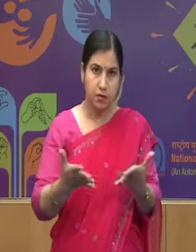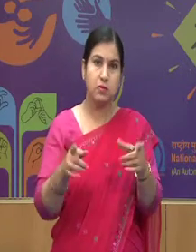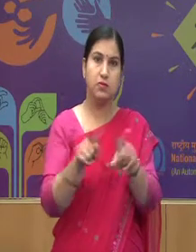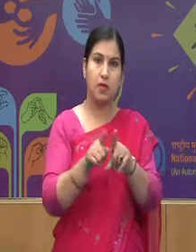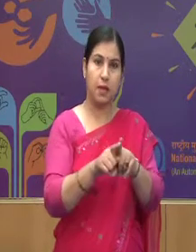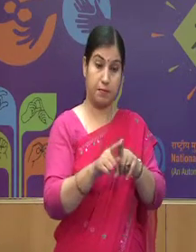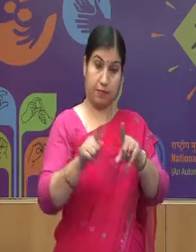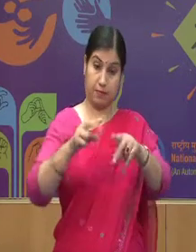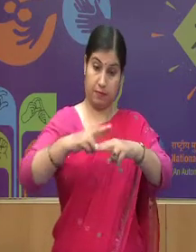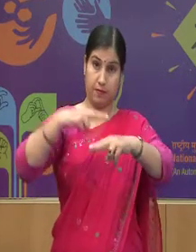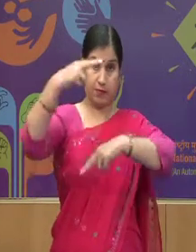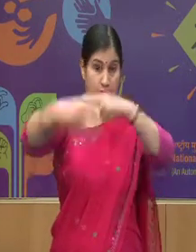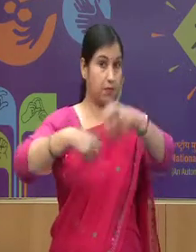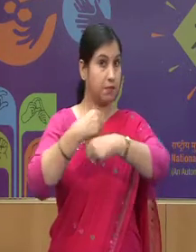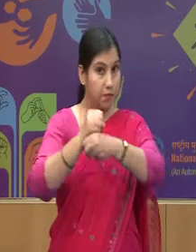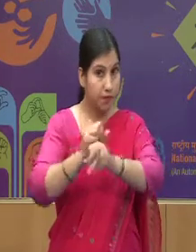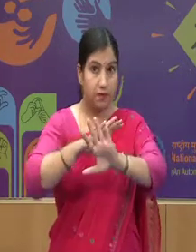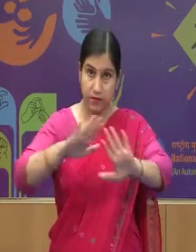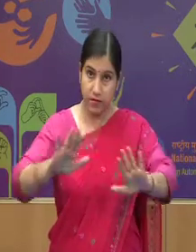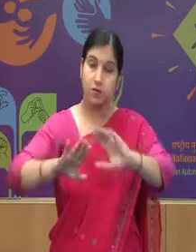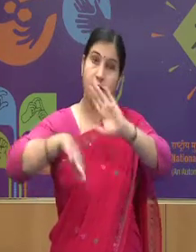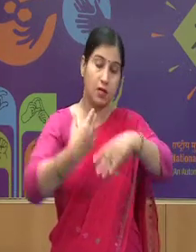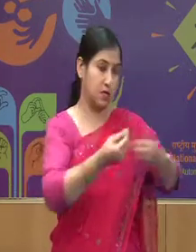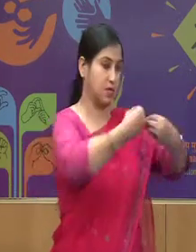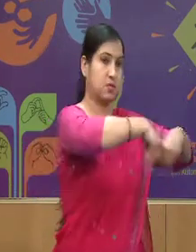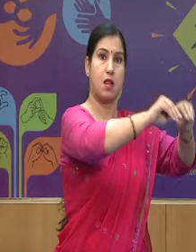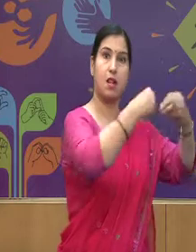as markets for machine-made goods.